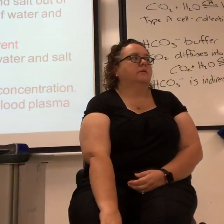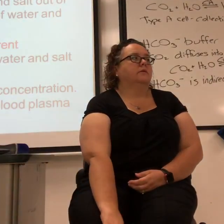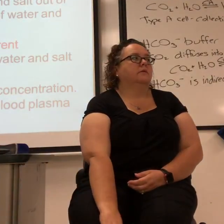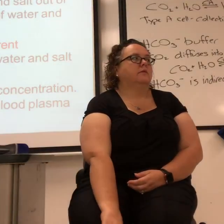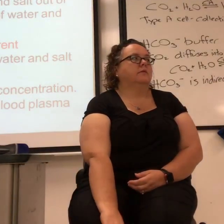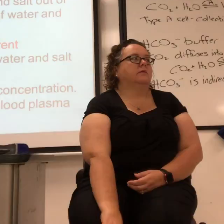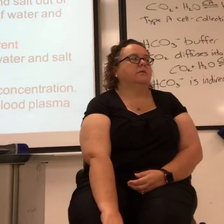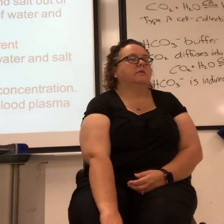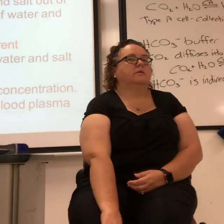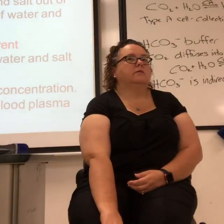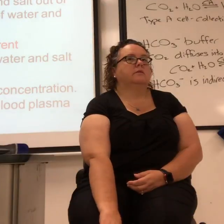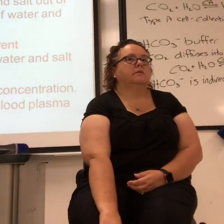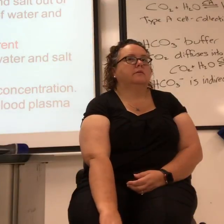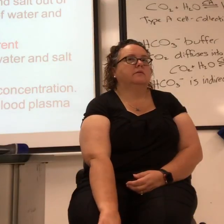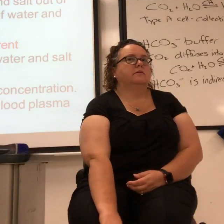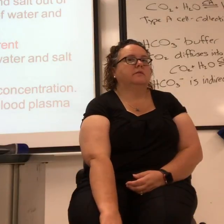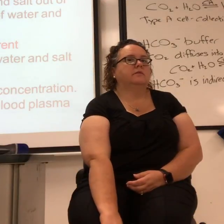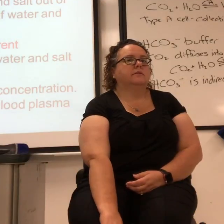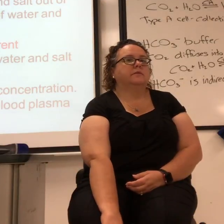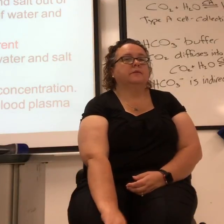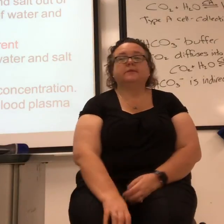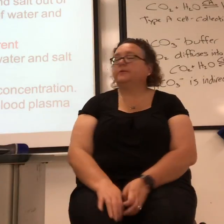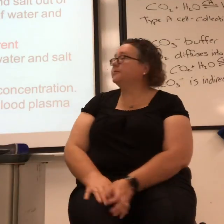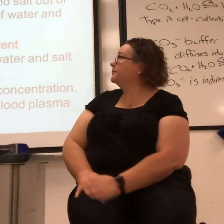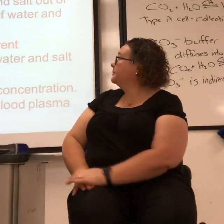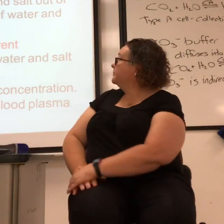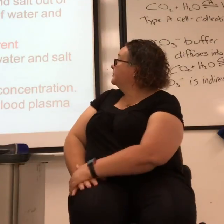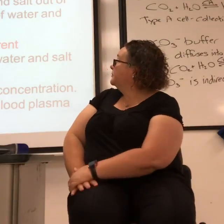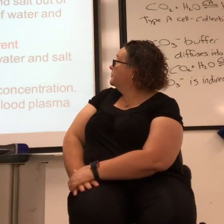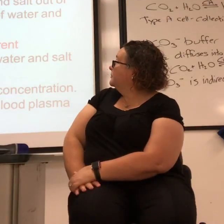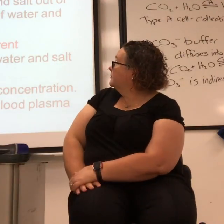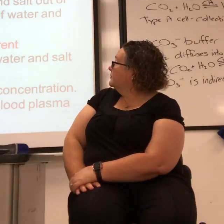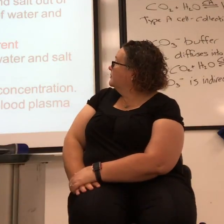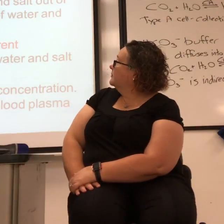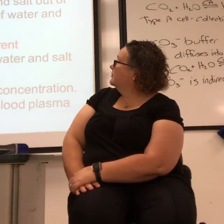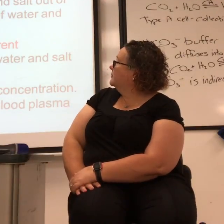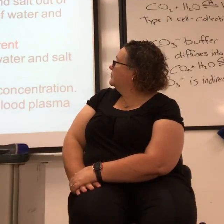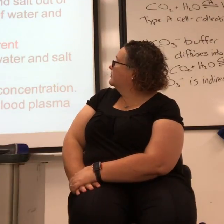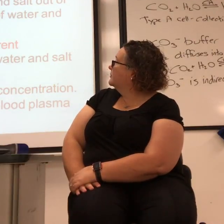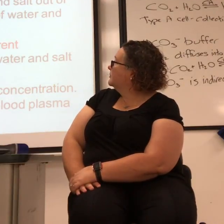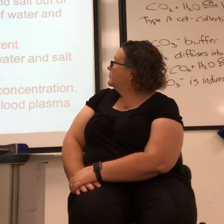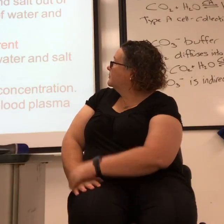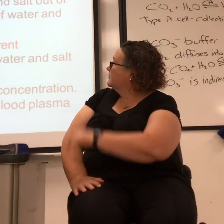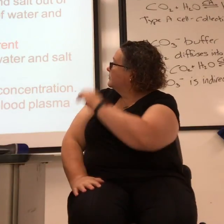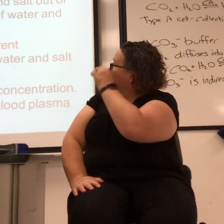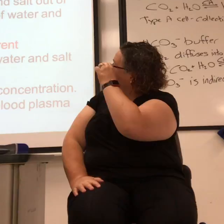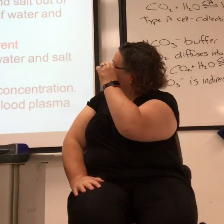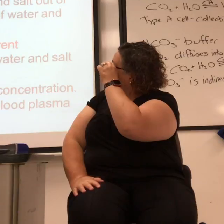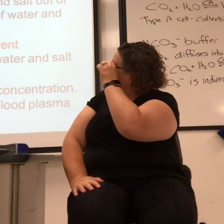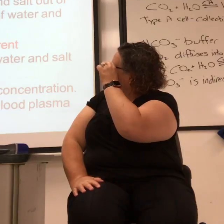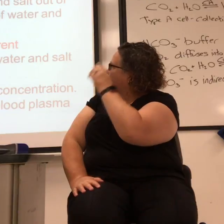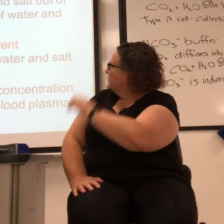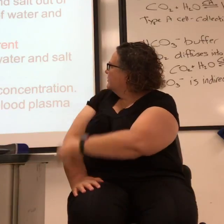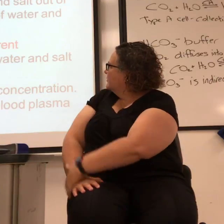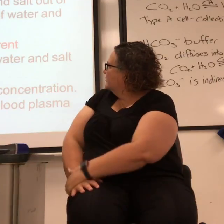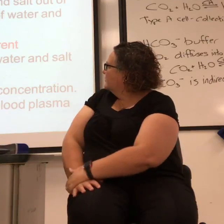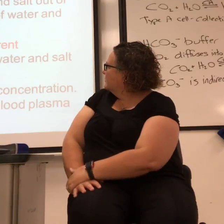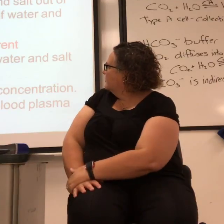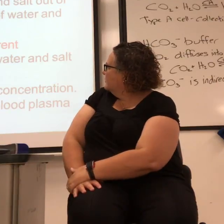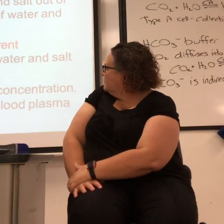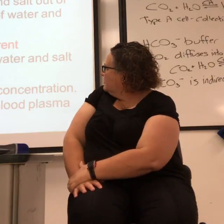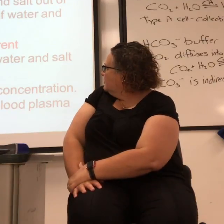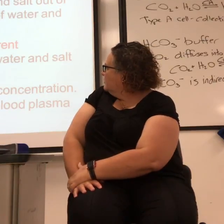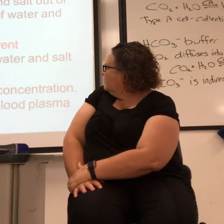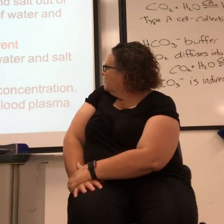Kidney can help regulate blood osmolarity at 300 milliosmolarity. You do it by pulling water and salt out of the